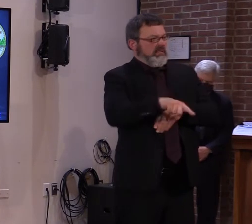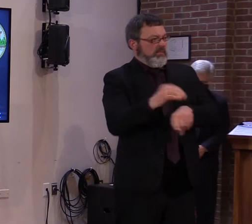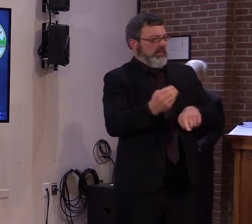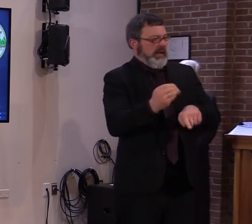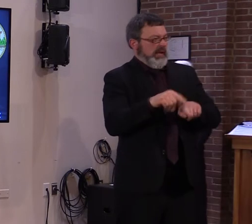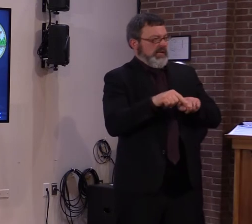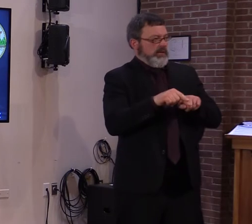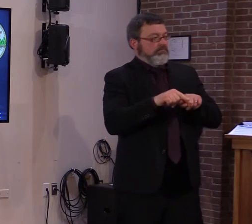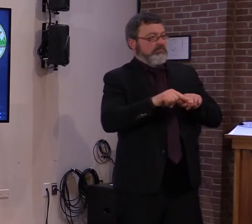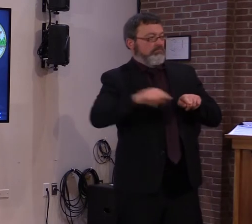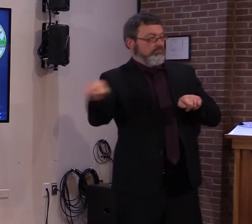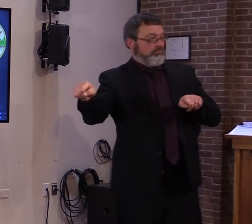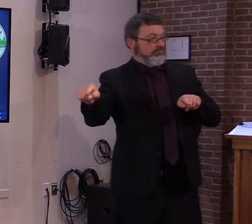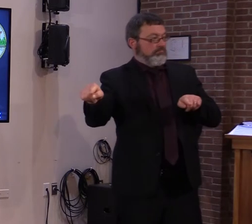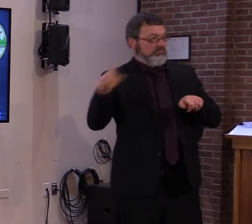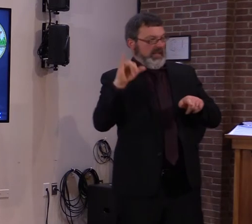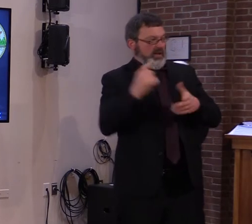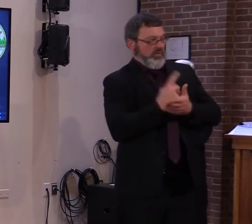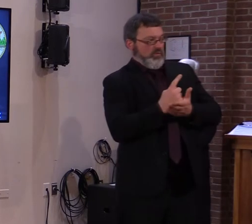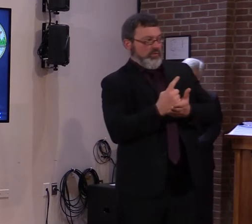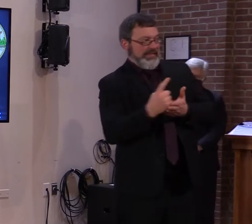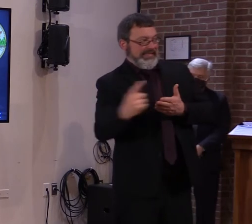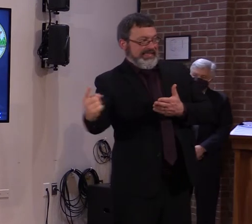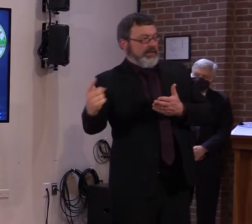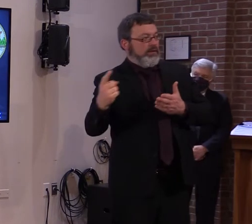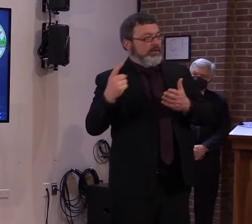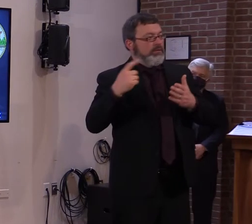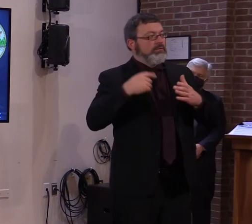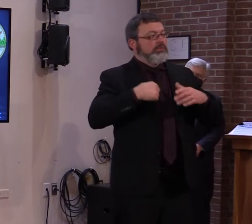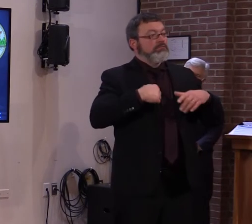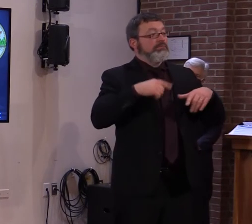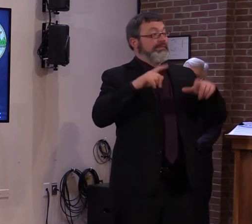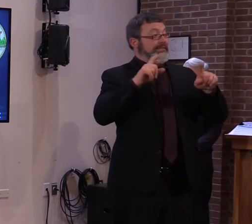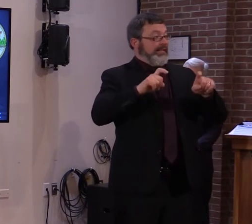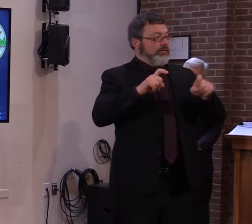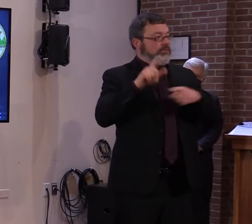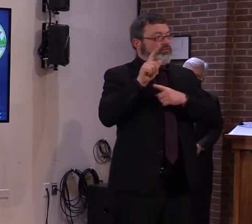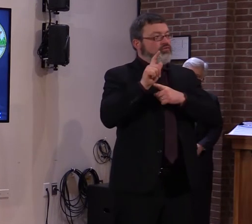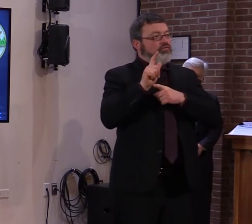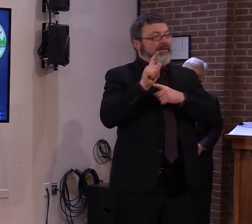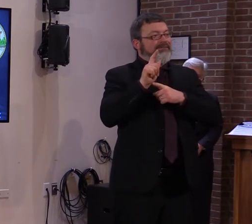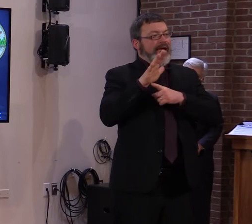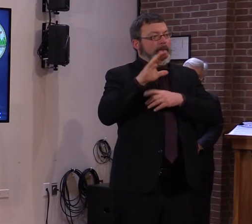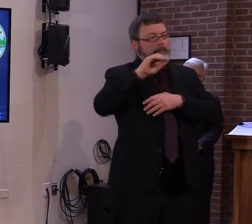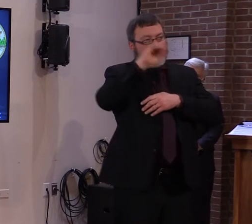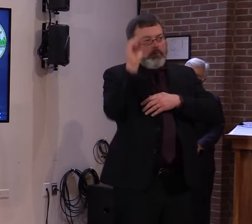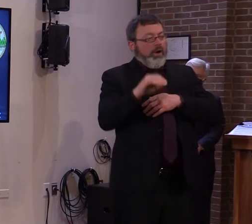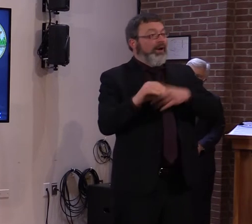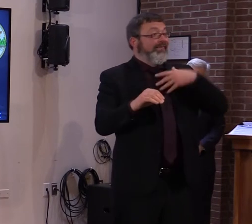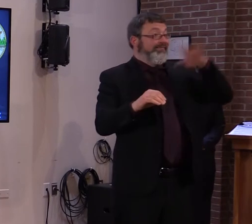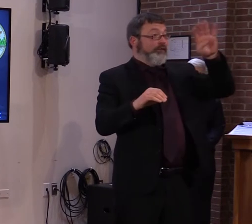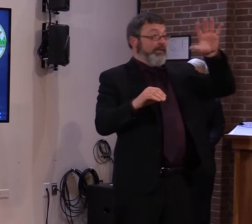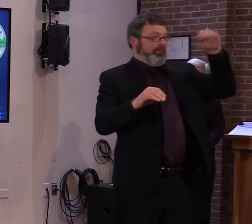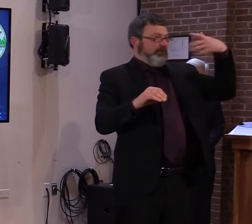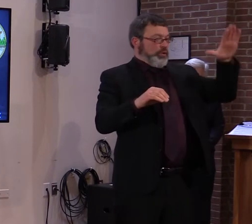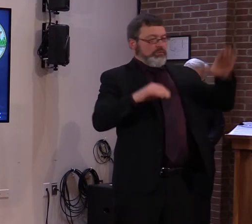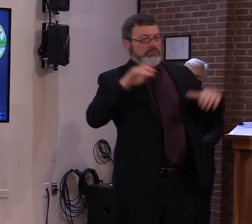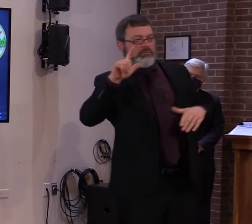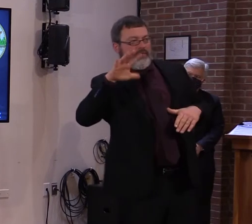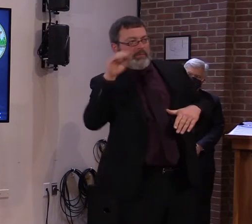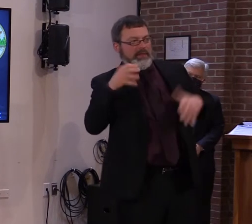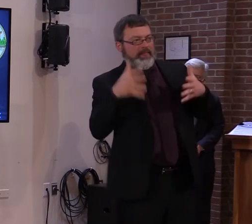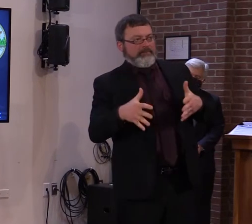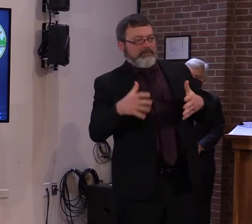week during December, except for the last week of the month. Each school testing group will contain a mixed geographic sample of schools, so we'll have